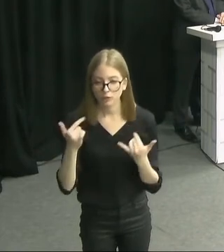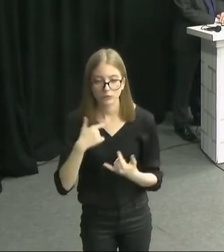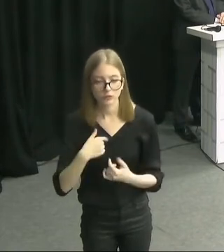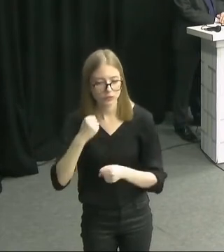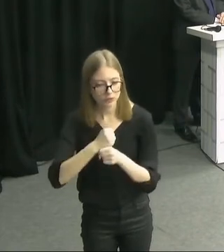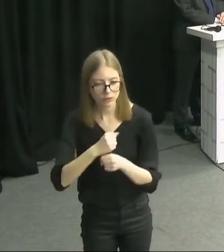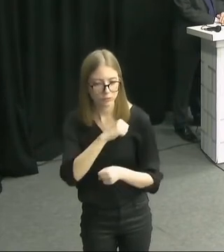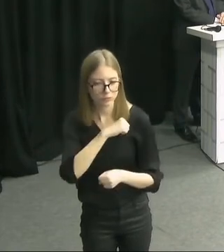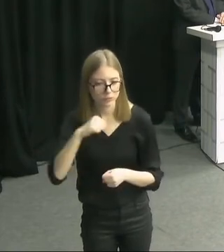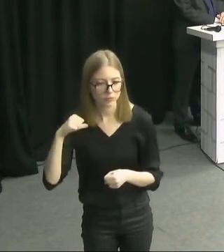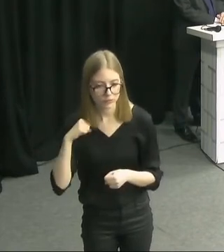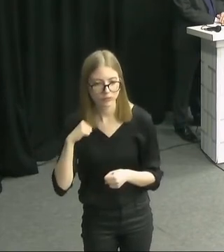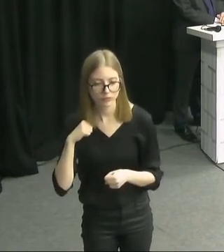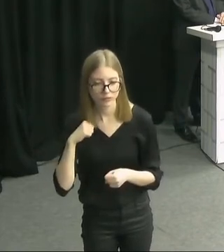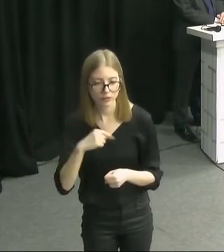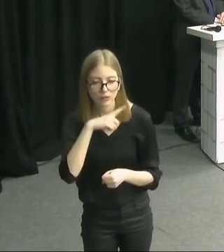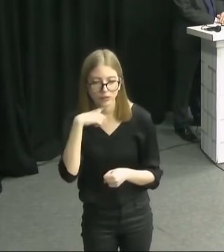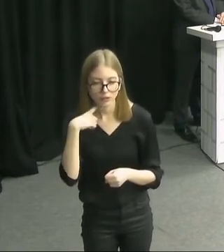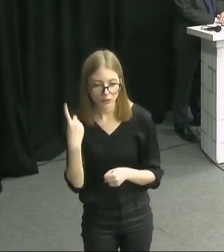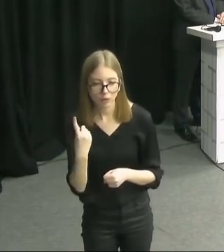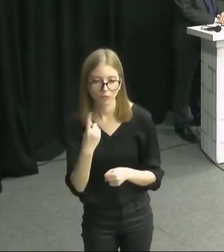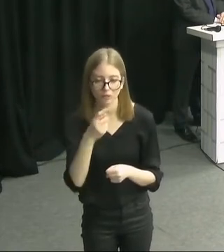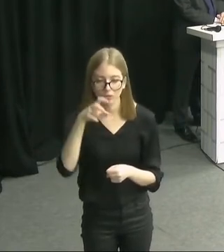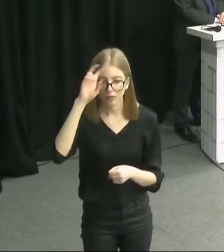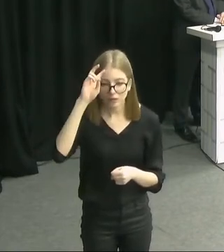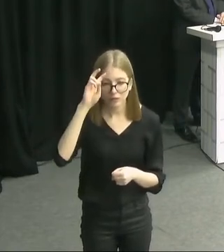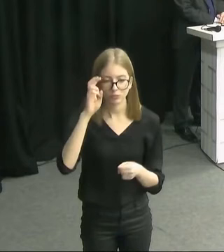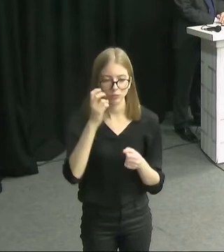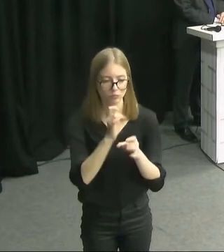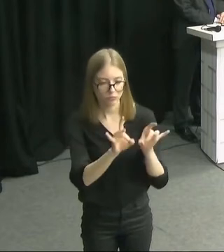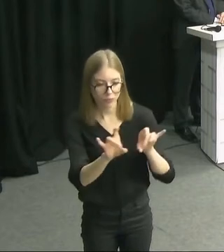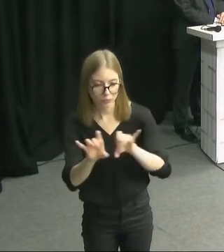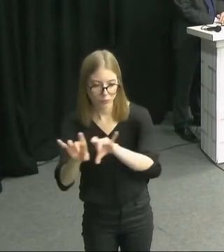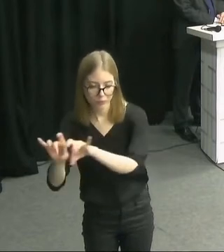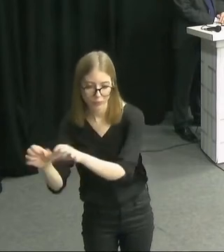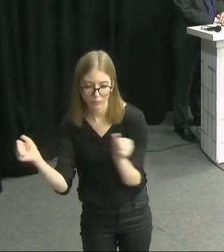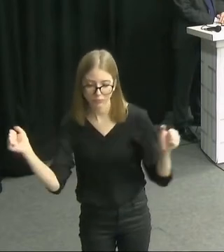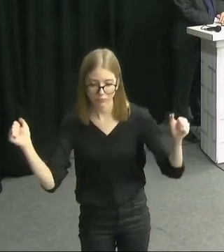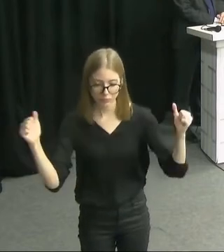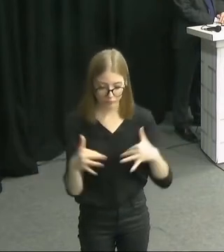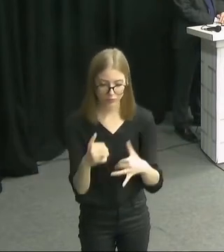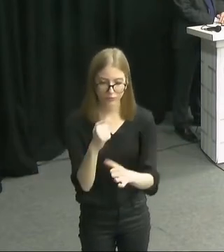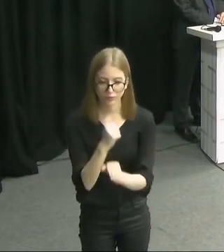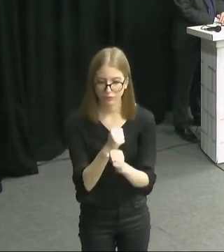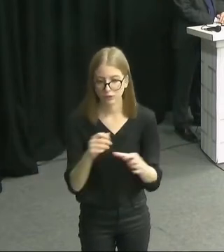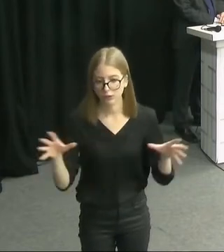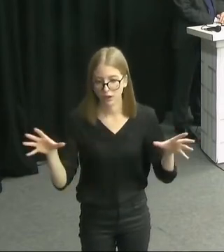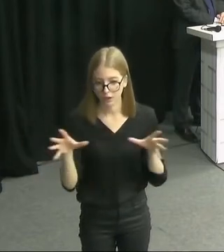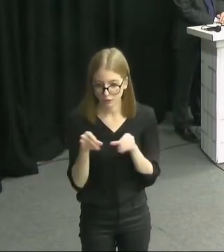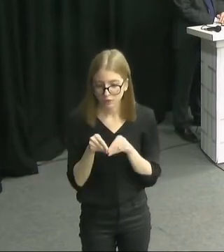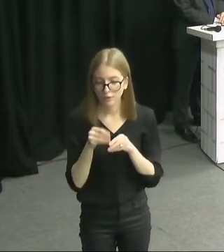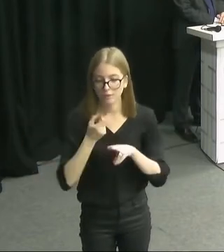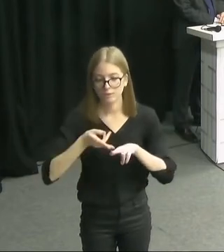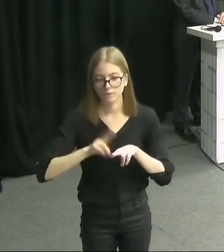Currently, I have many postdocs coming from many different countries all over the world. So that gives me a good understanding